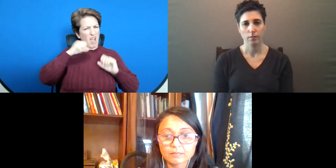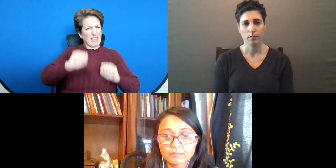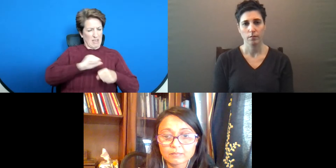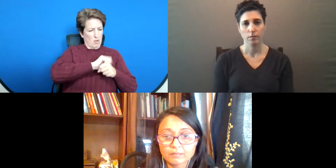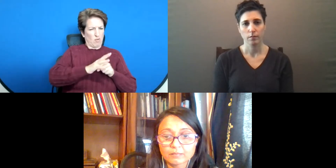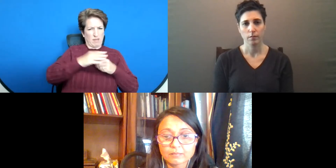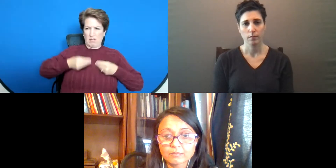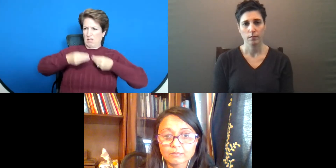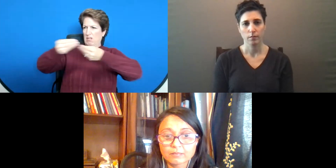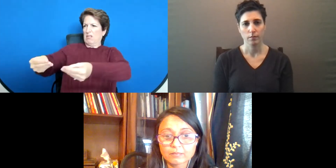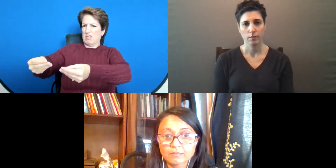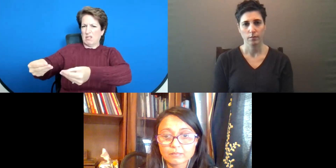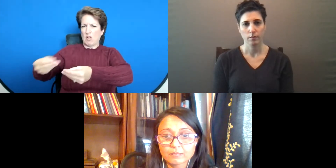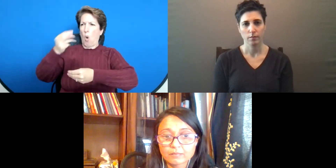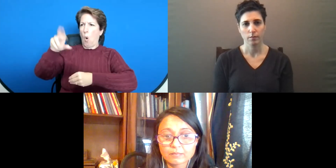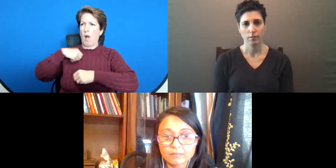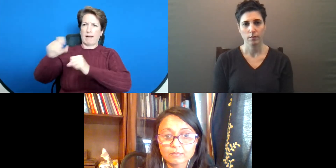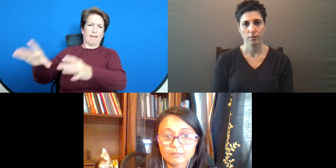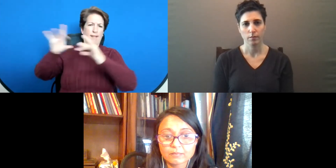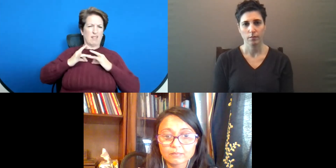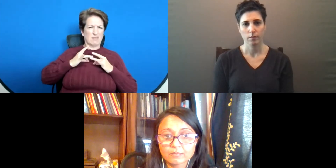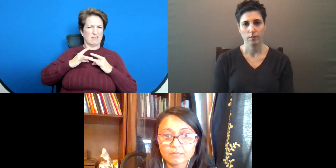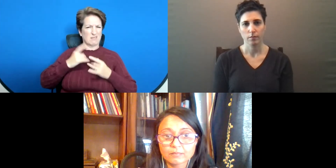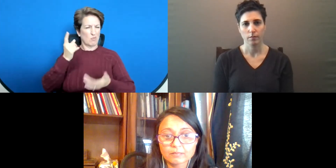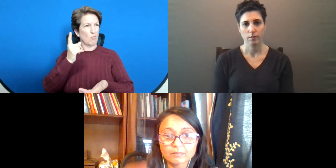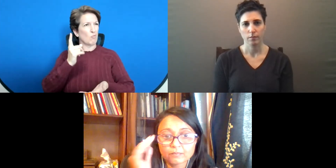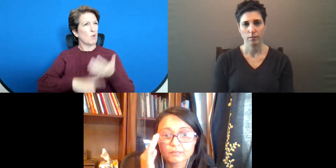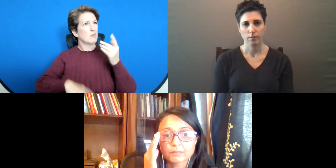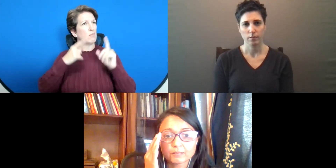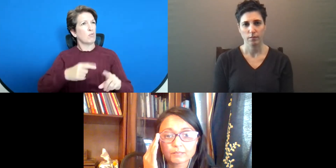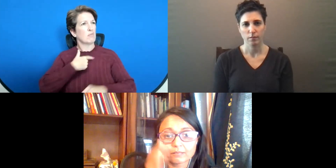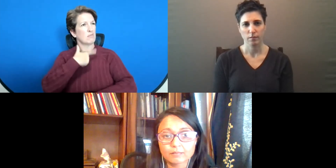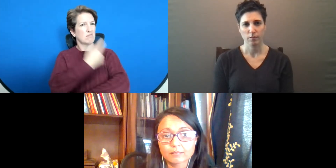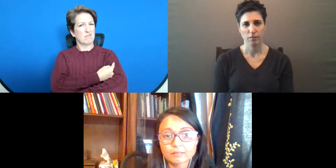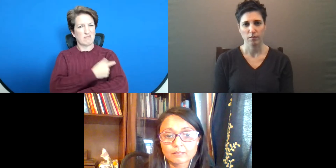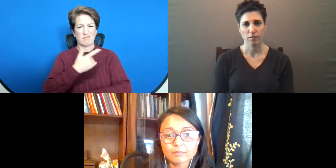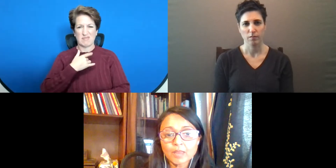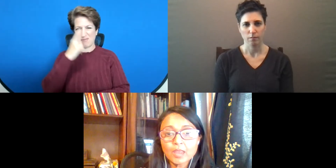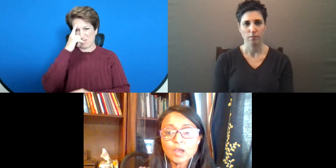others and get it. So they ask, why should I bother getting vaccinated?